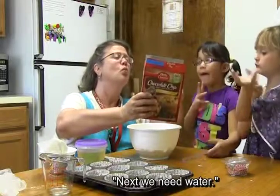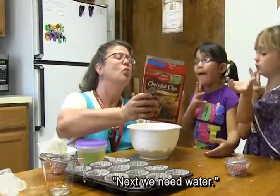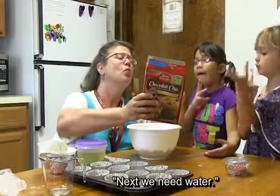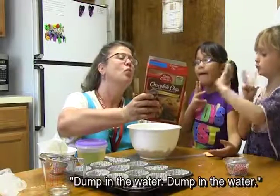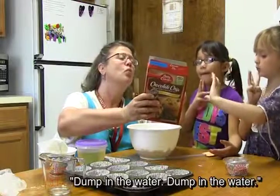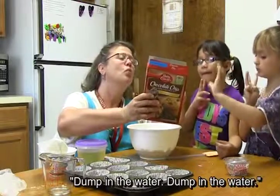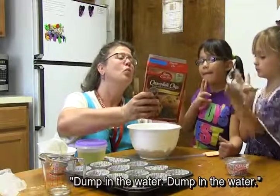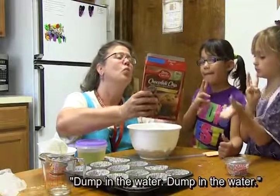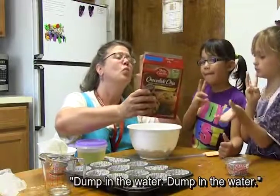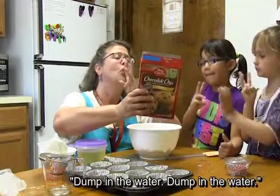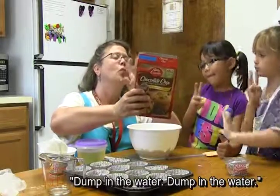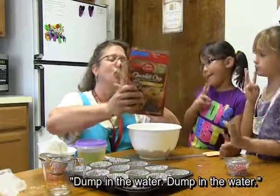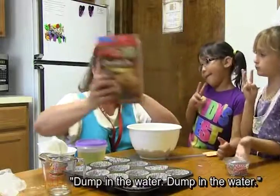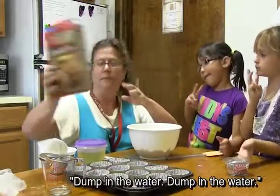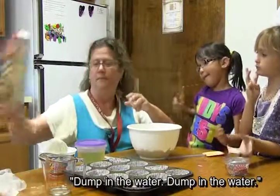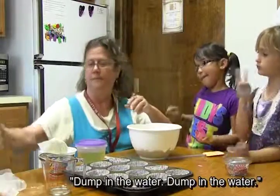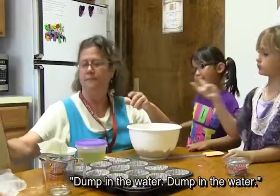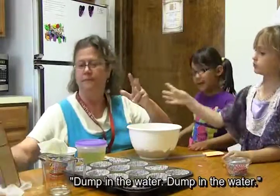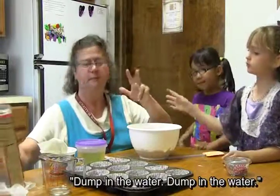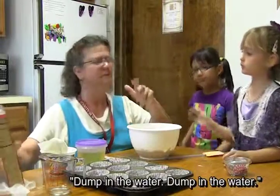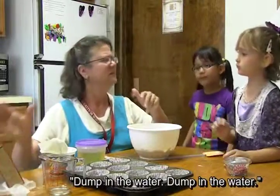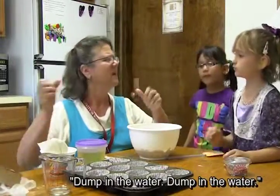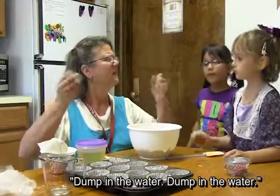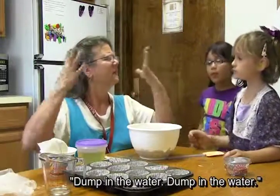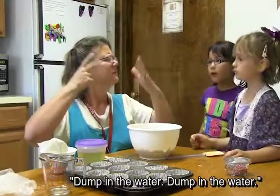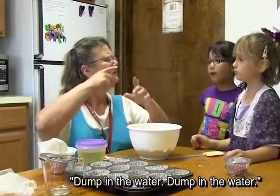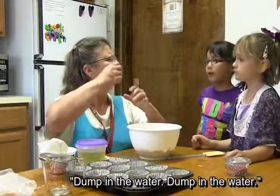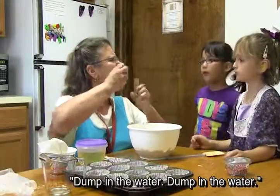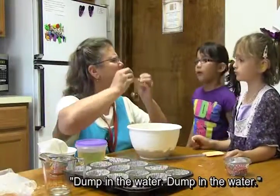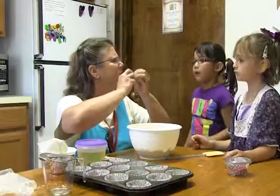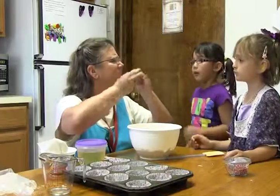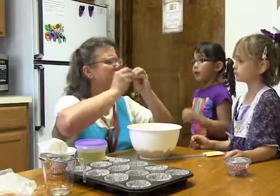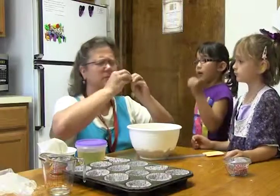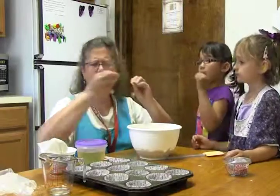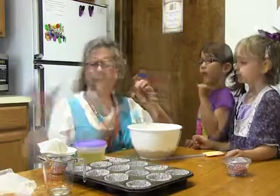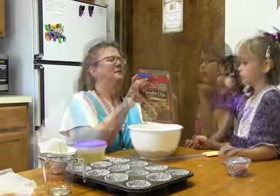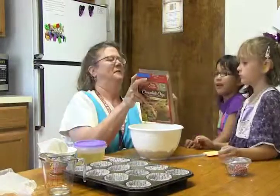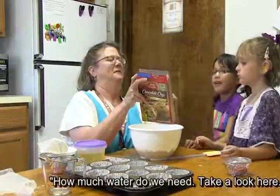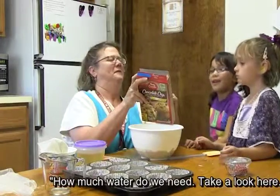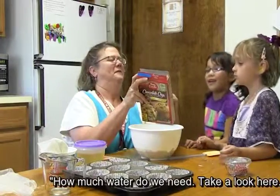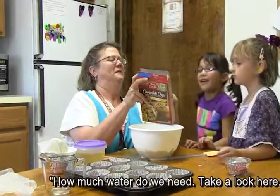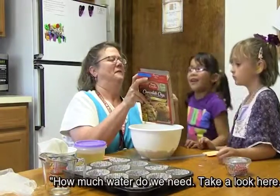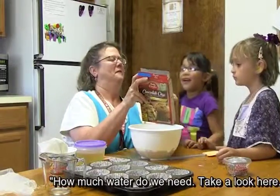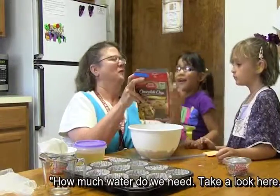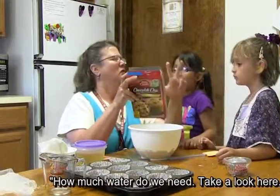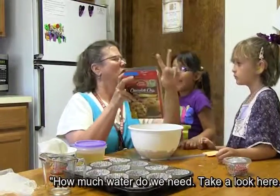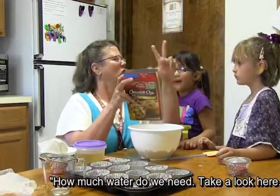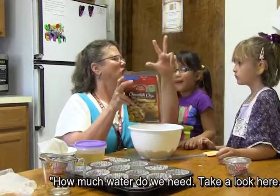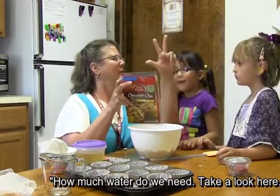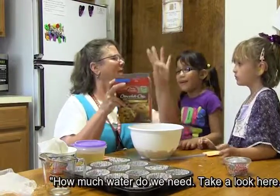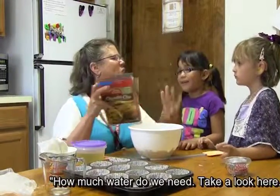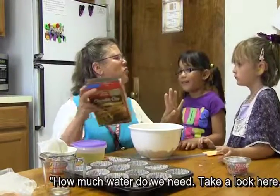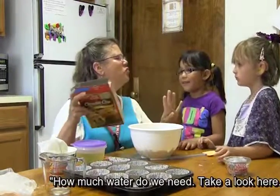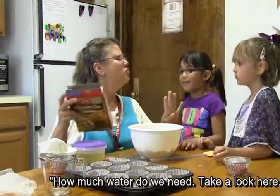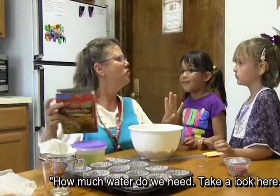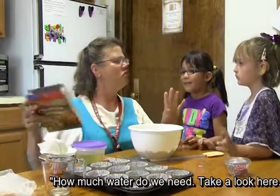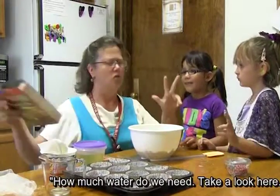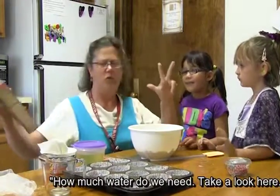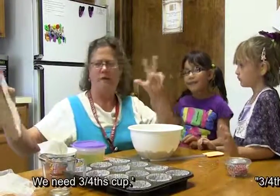water. Dump in the water, dump in the water. How much water do we need? Take a look here. We